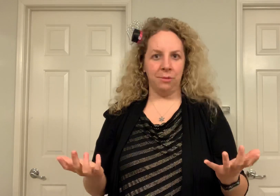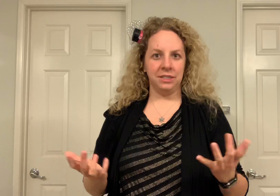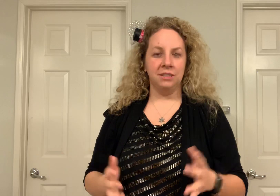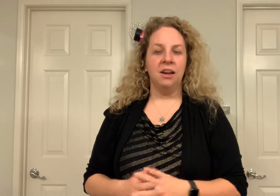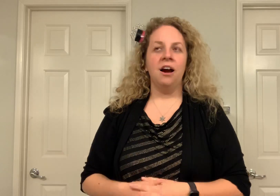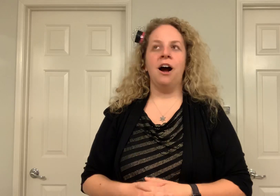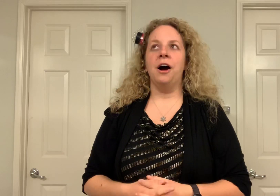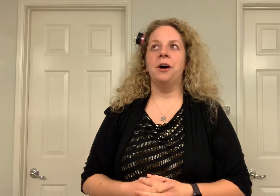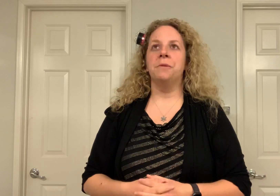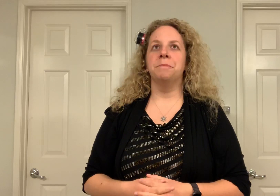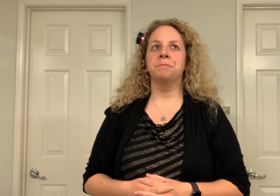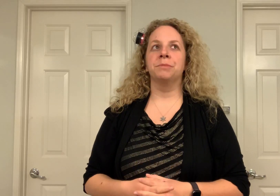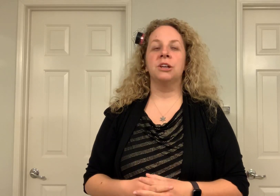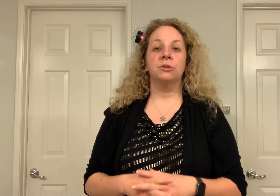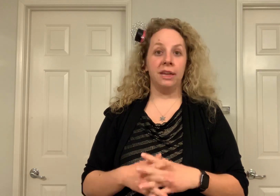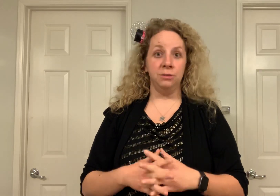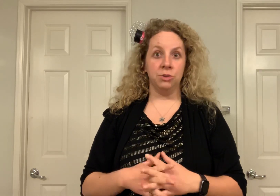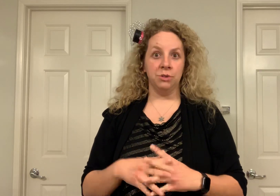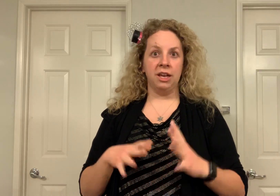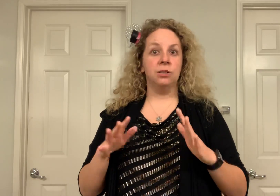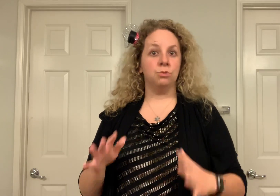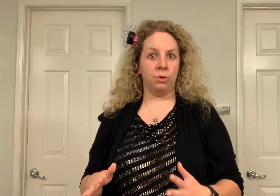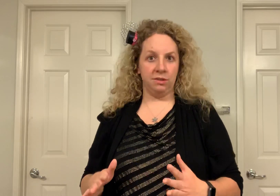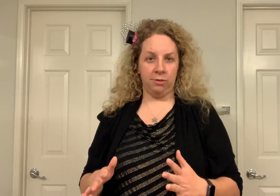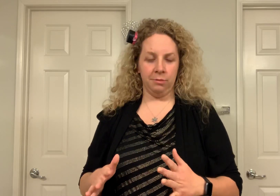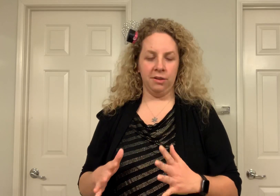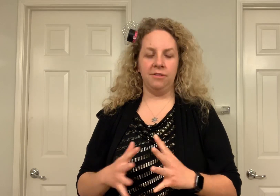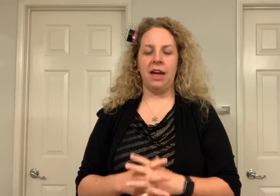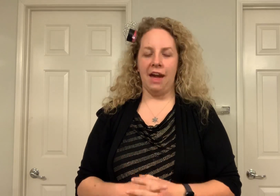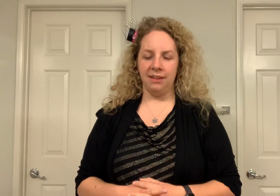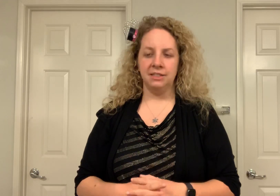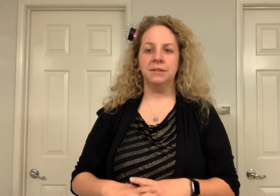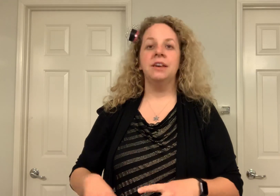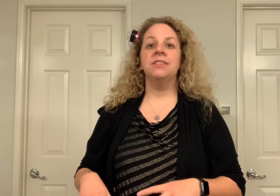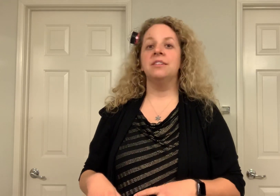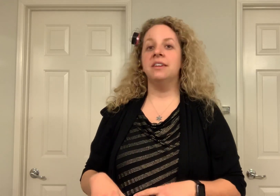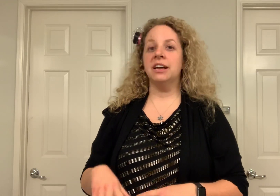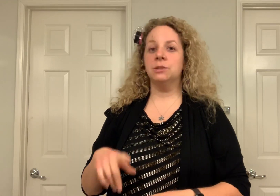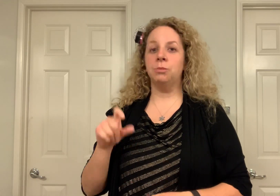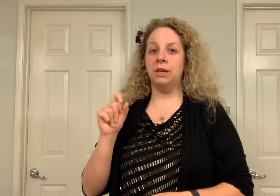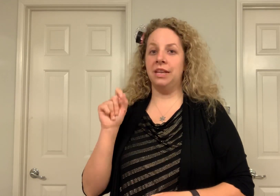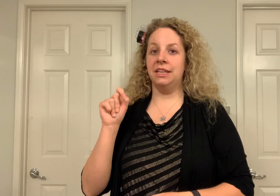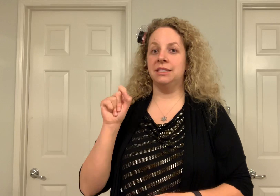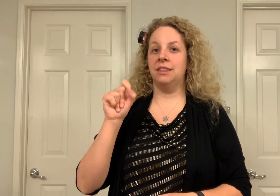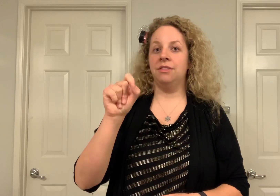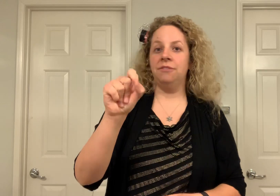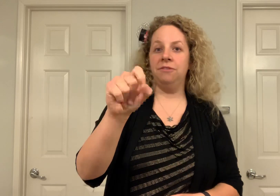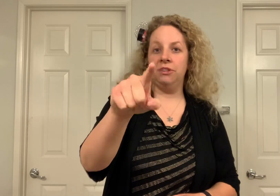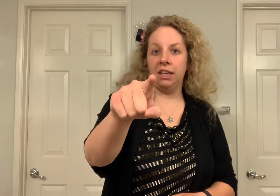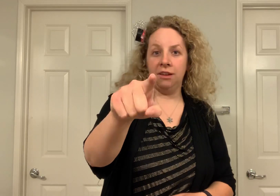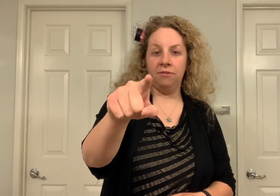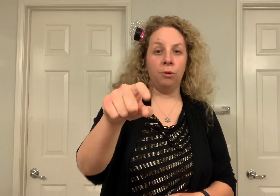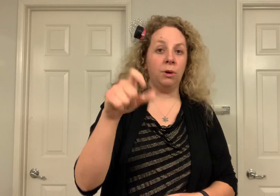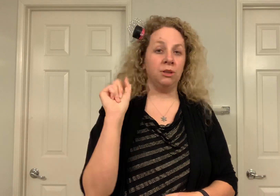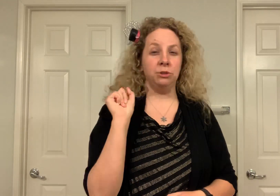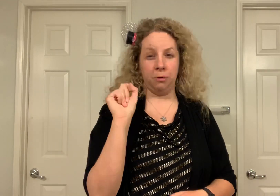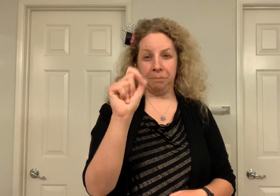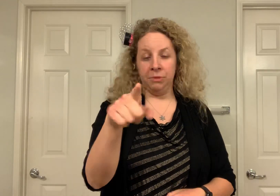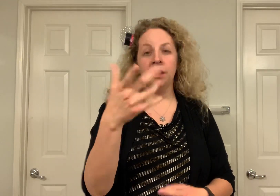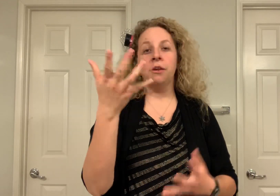was. Okay, so that is one form of ask. The next one is flicking forward. So I